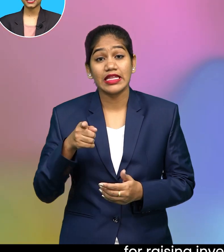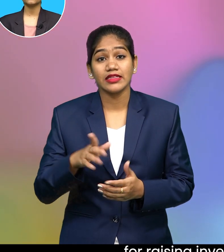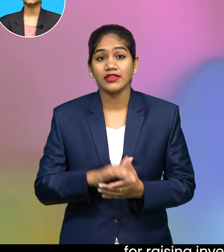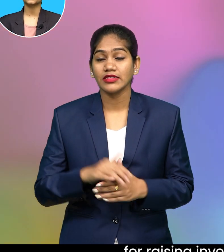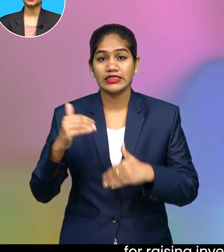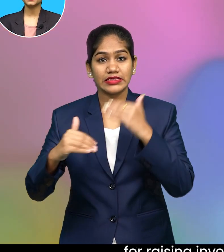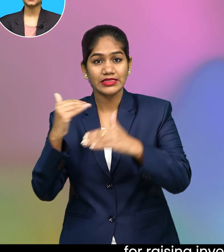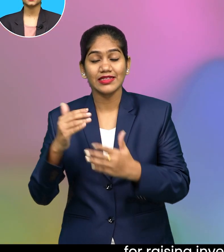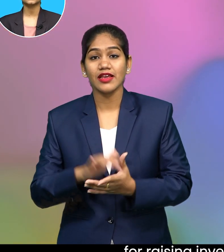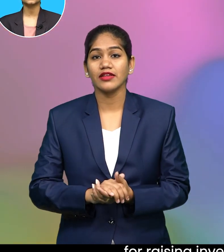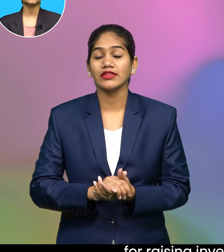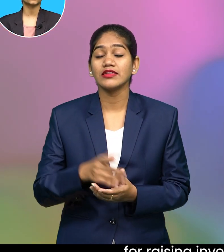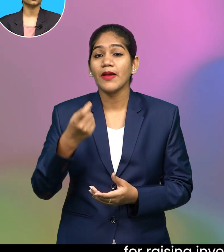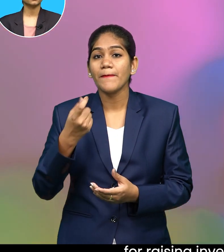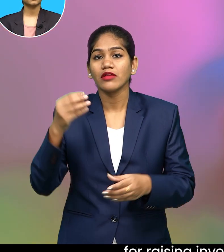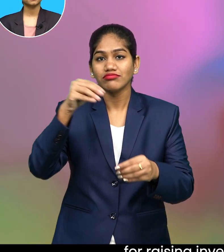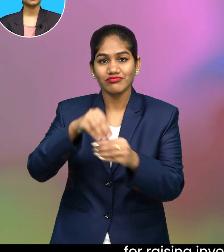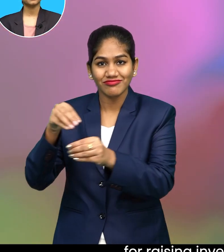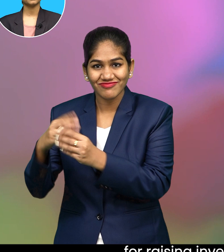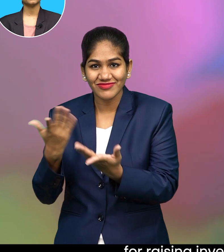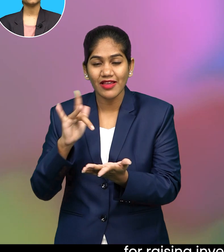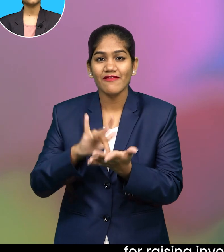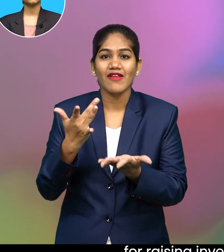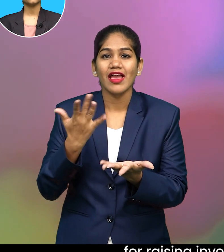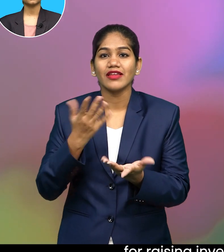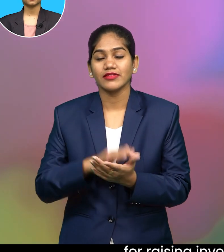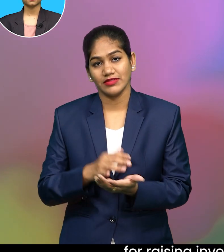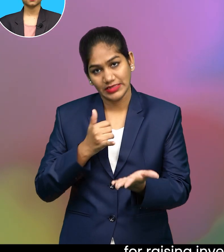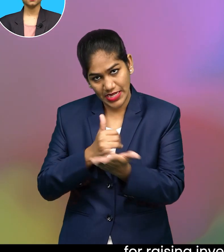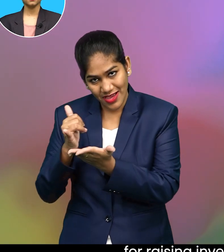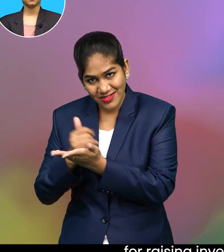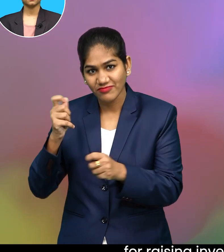raising investments in agriculture.